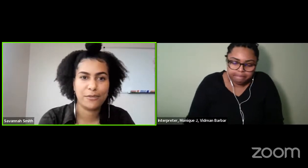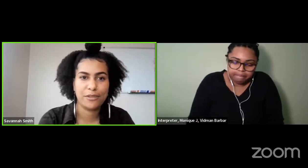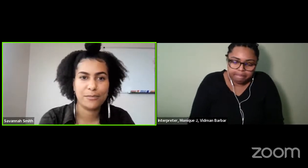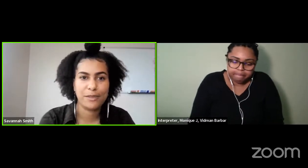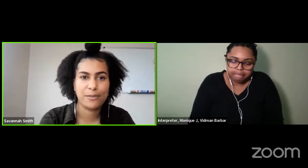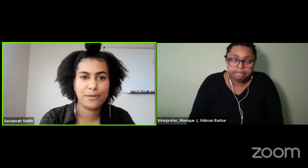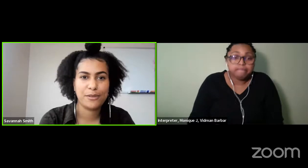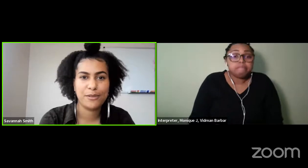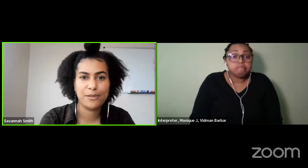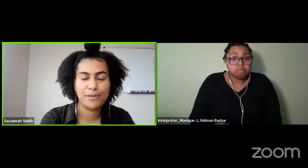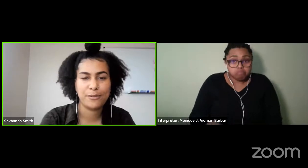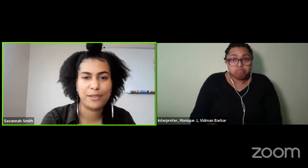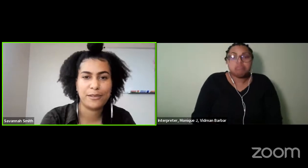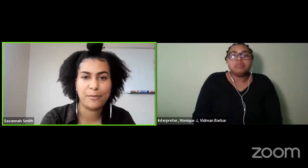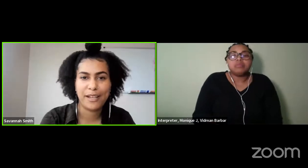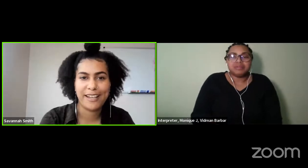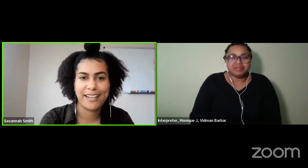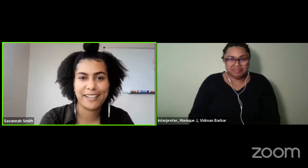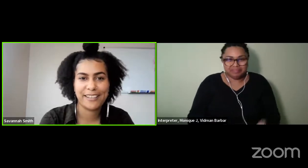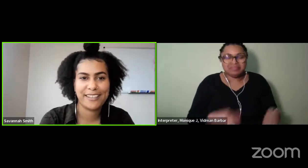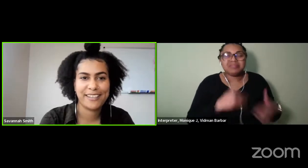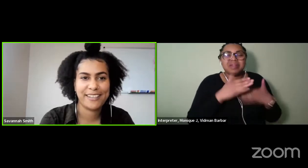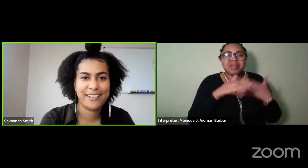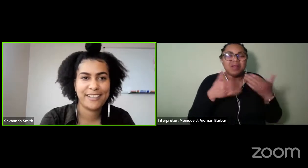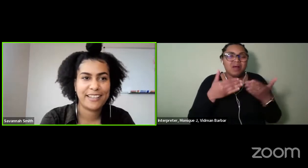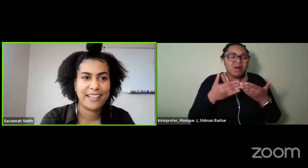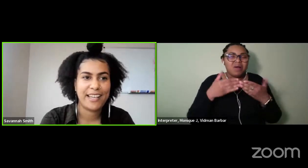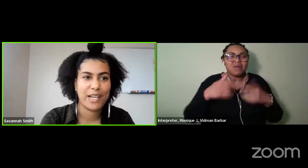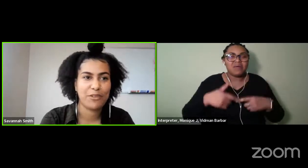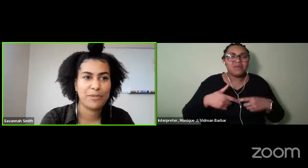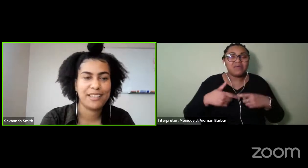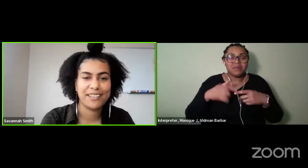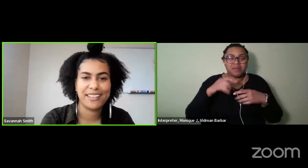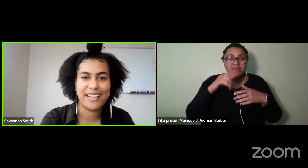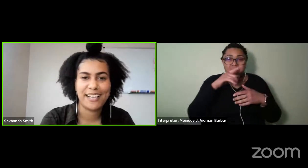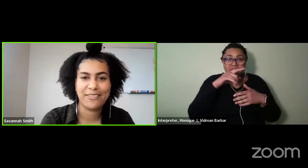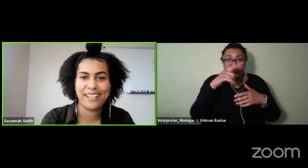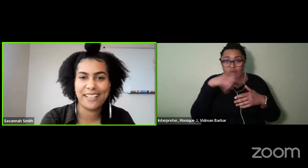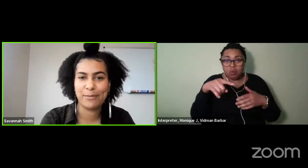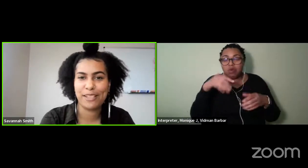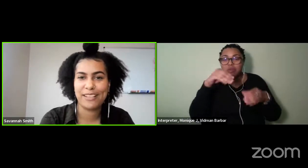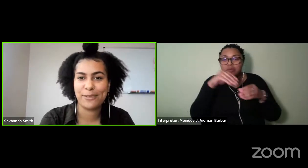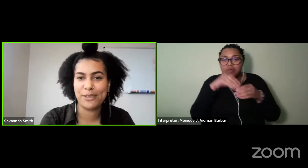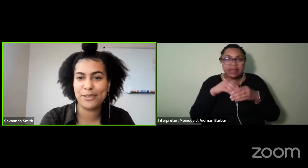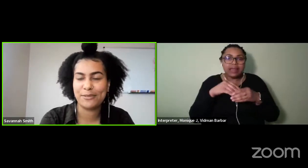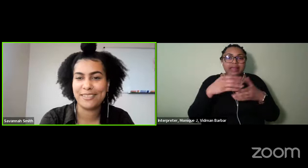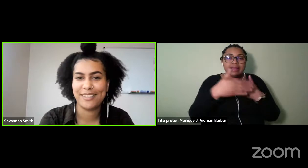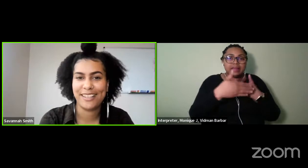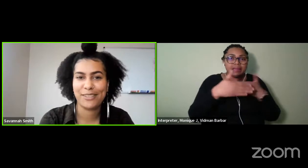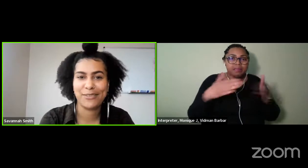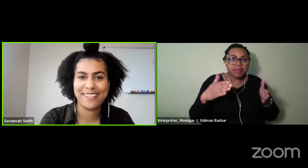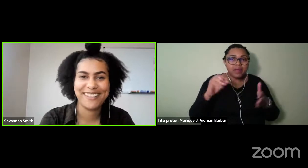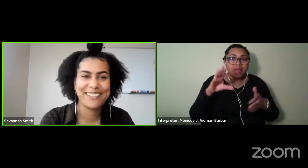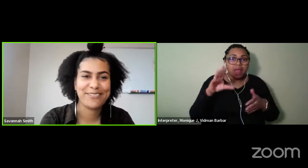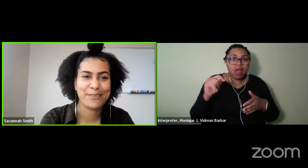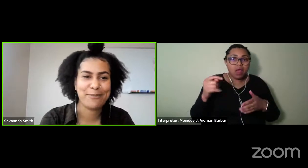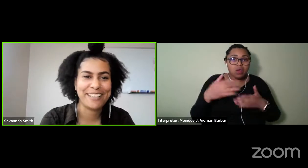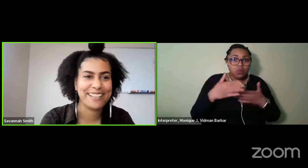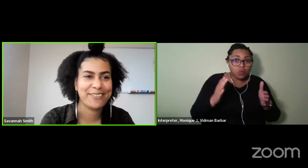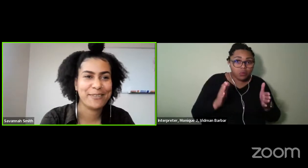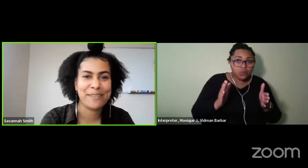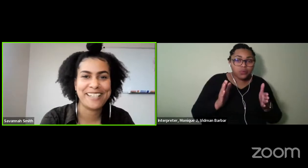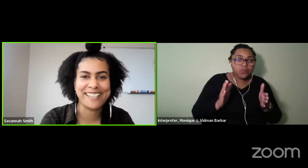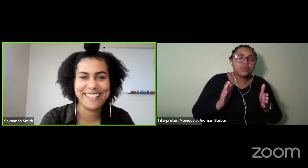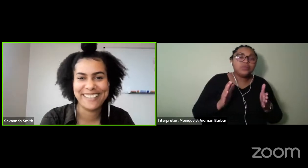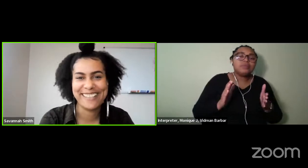All right, breakout room people, welcome back. Everybody on the live, not in the breakout room, thanks for for